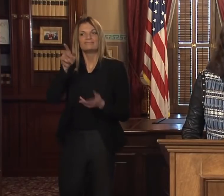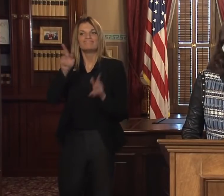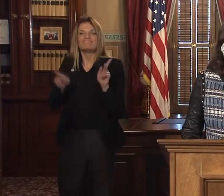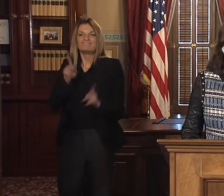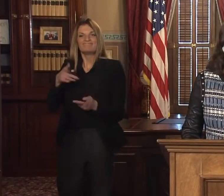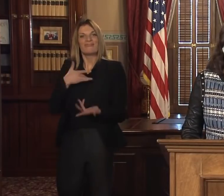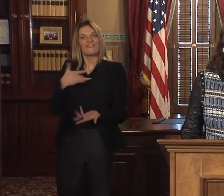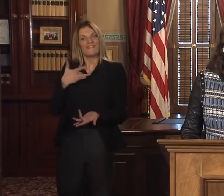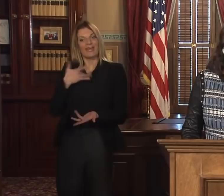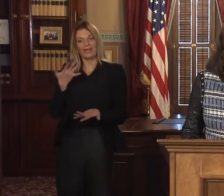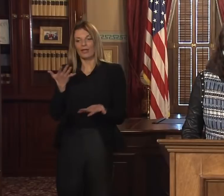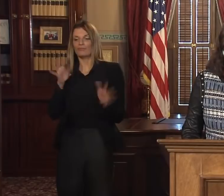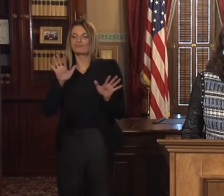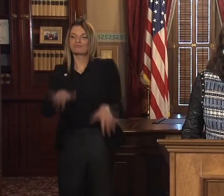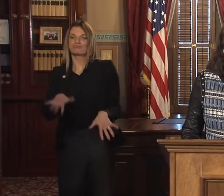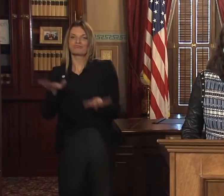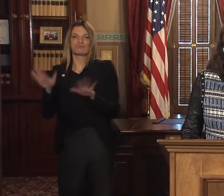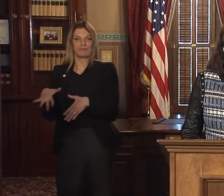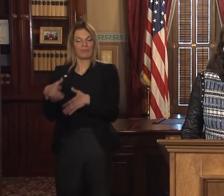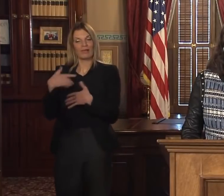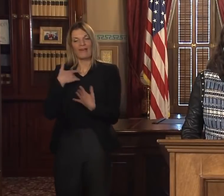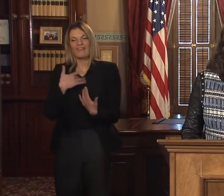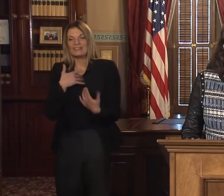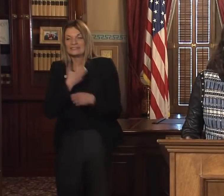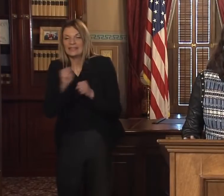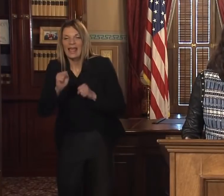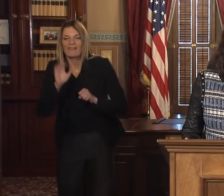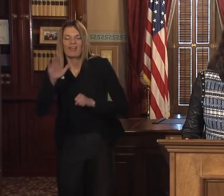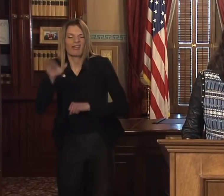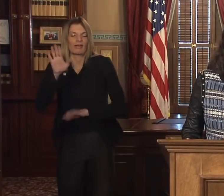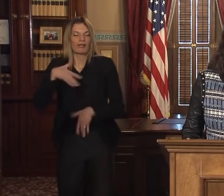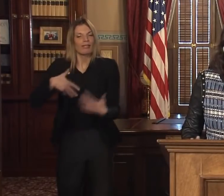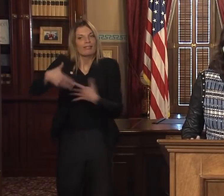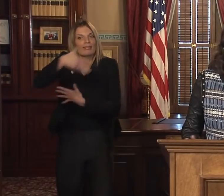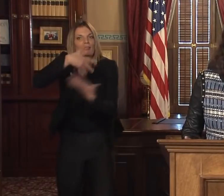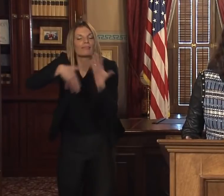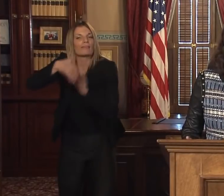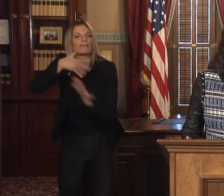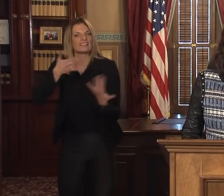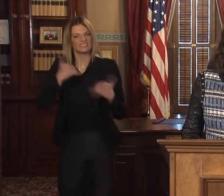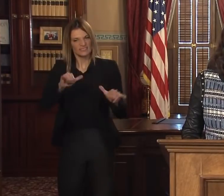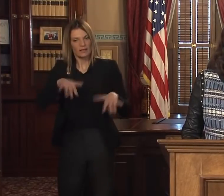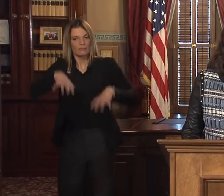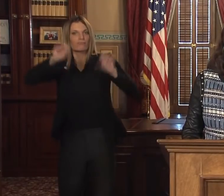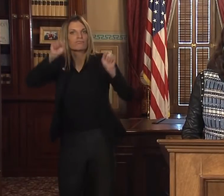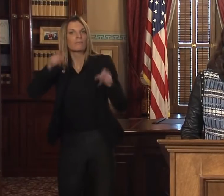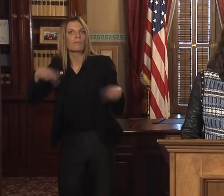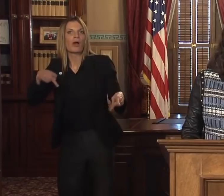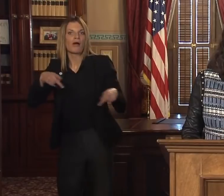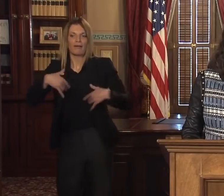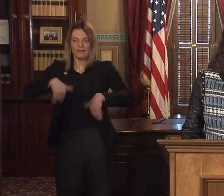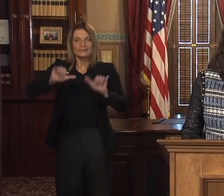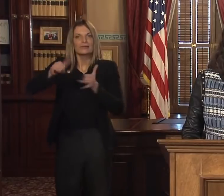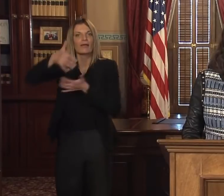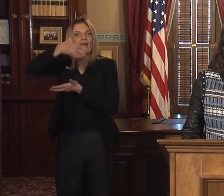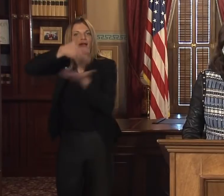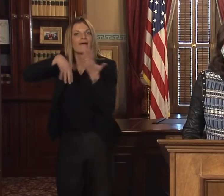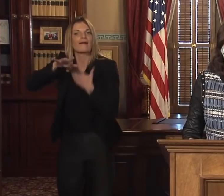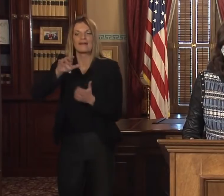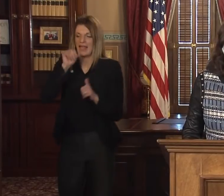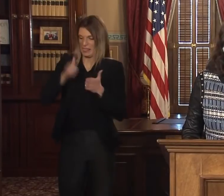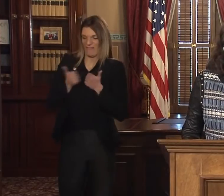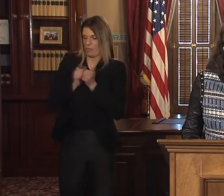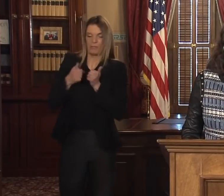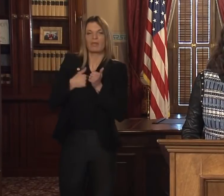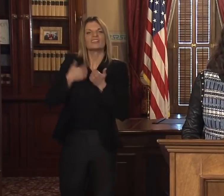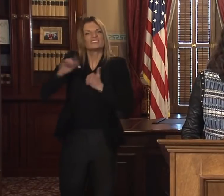you know is inherently dangerous, just the act of gathering with people from different households, whether it is not